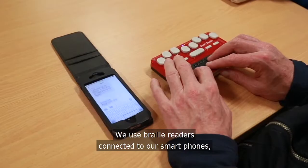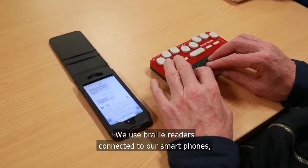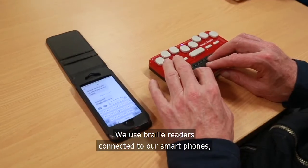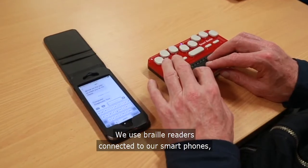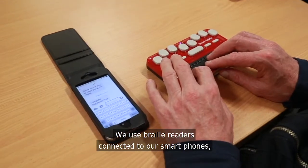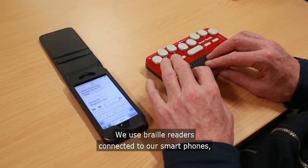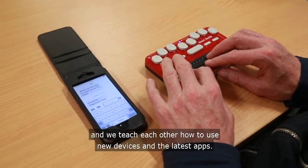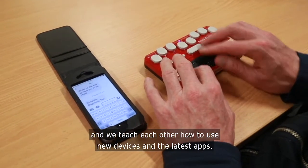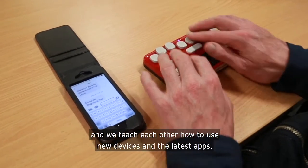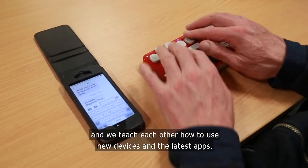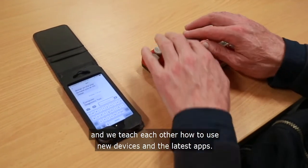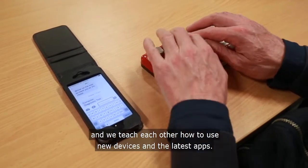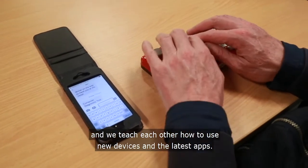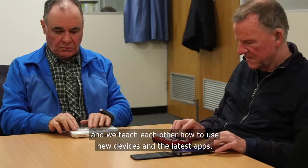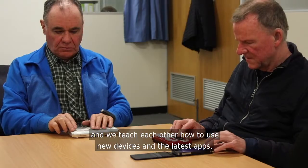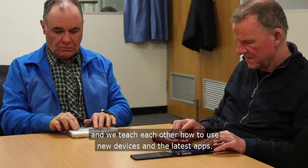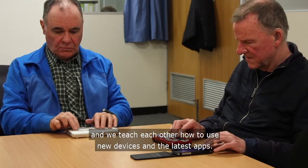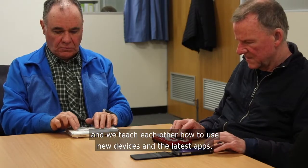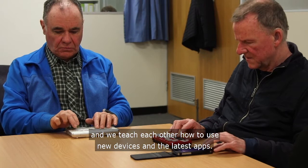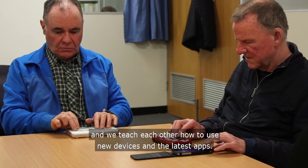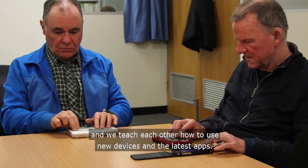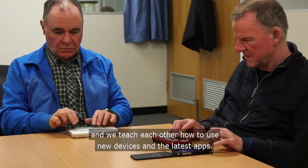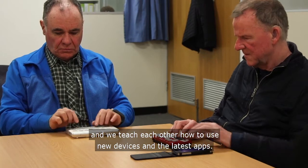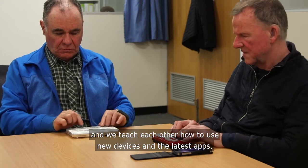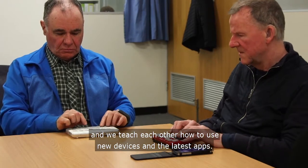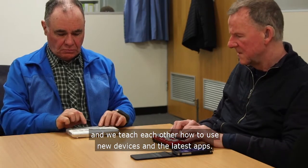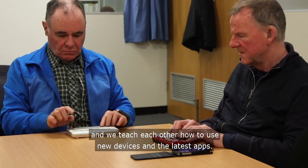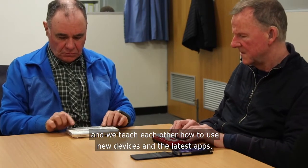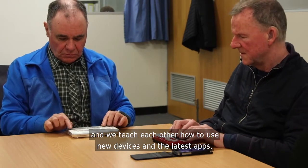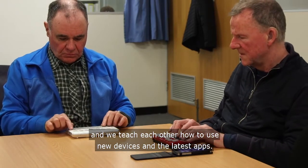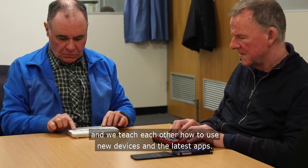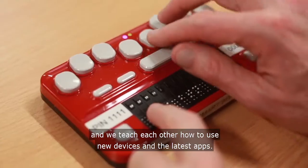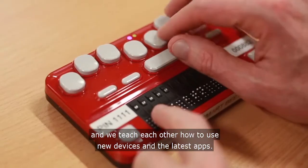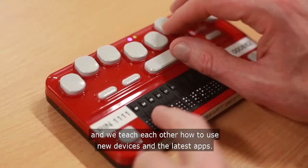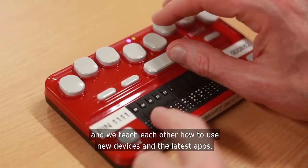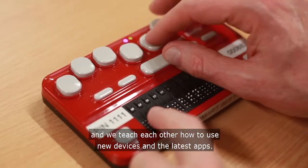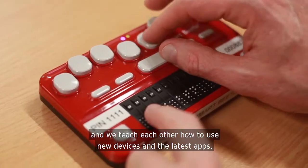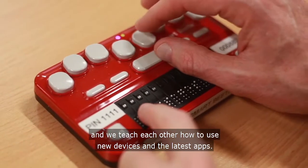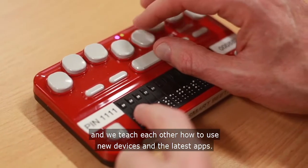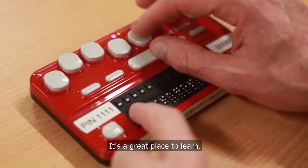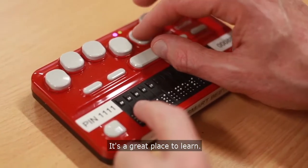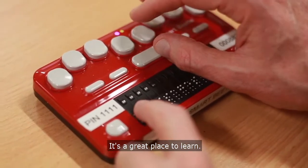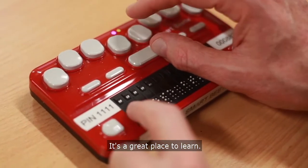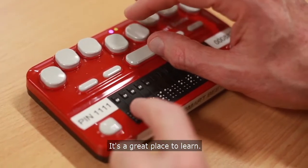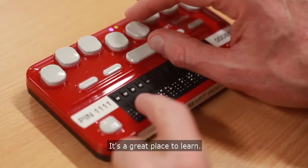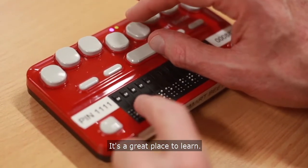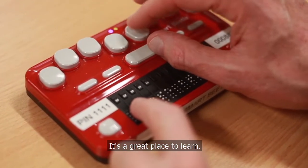smartphones, and we teach each other how to use new devices and the latest apps. It's a great place to